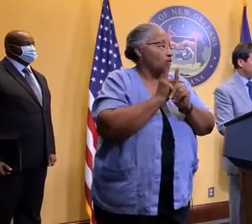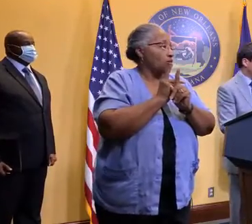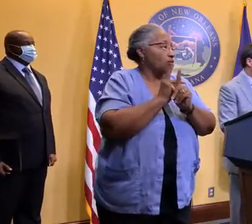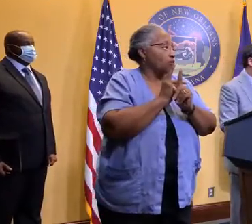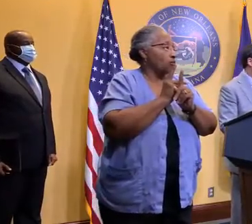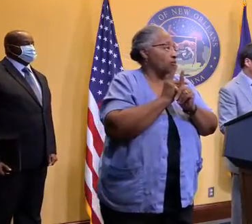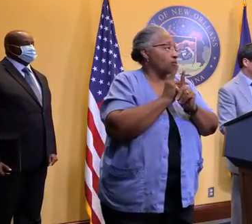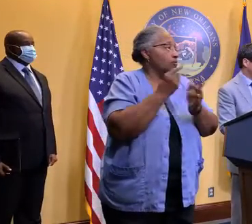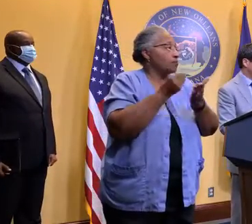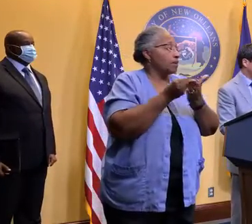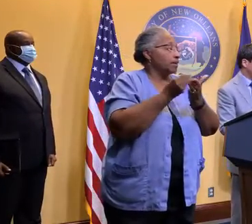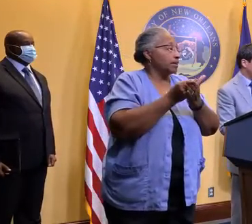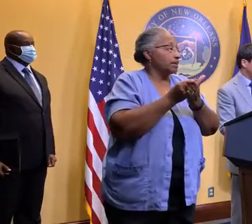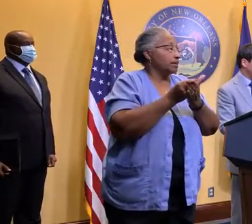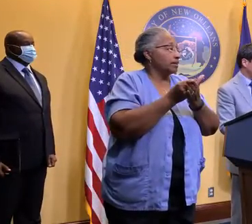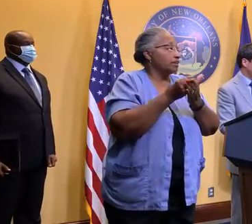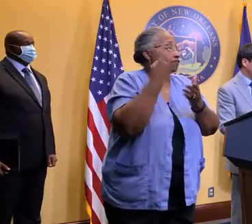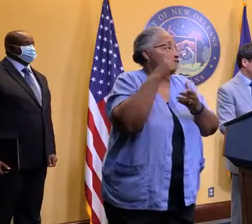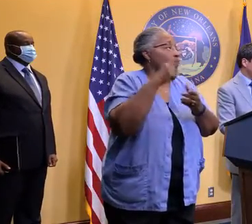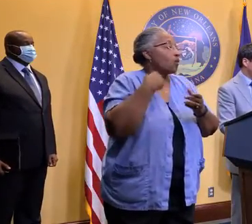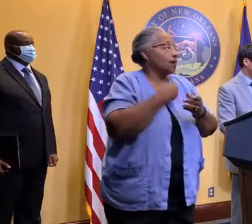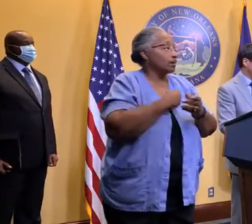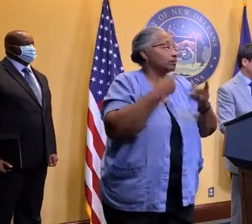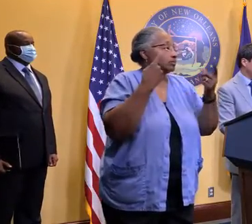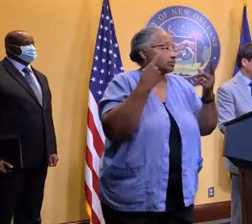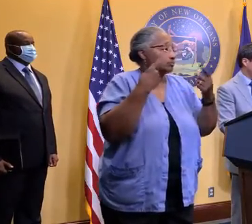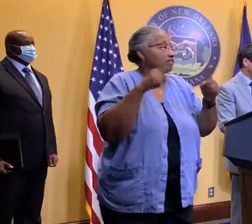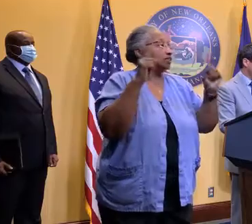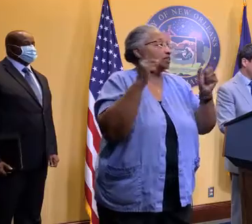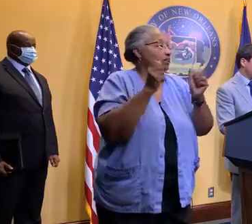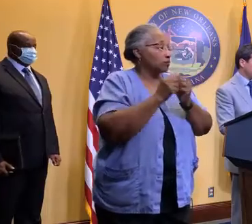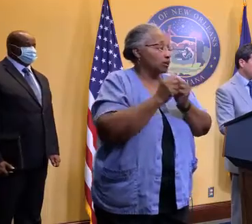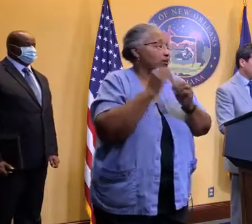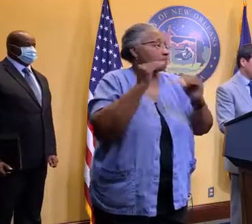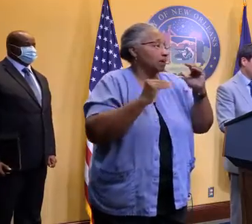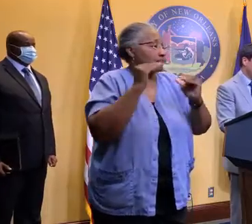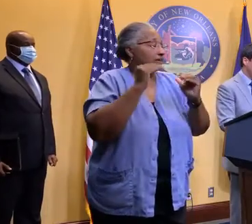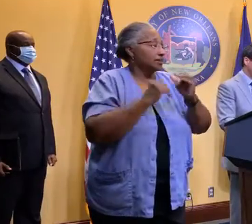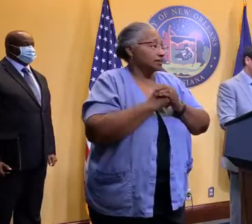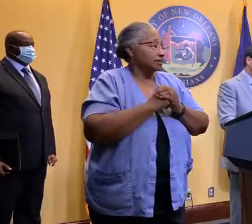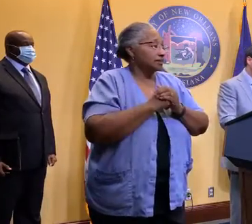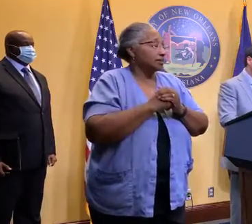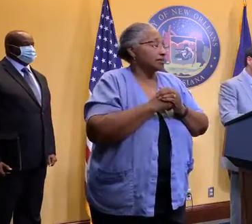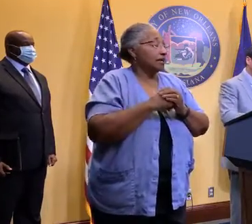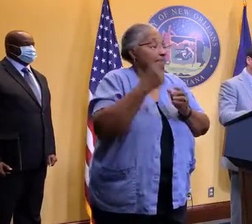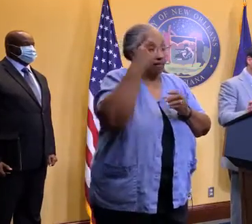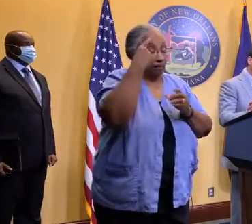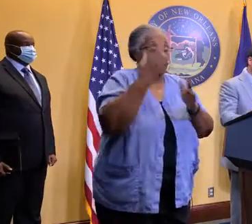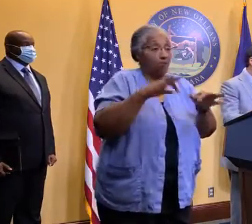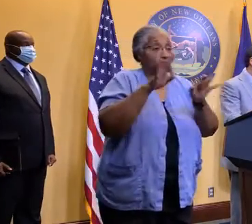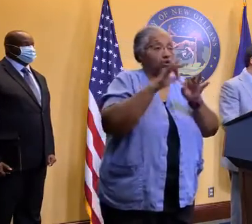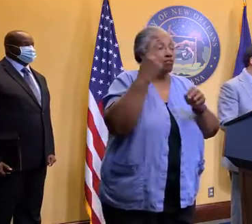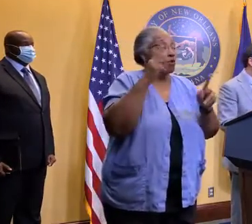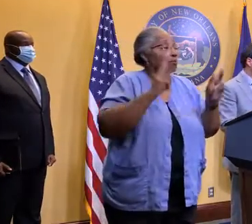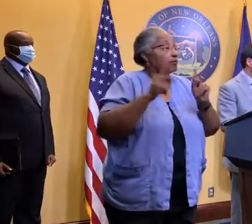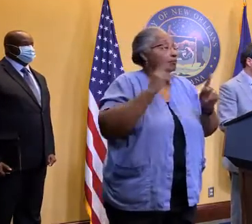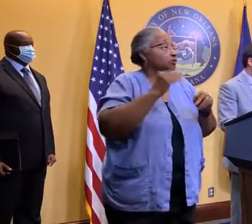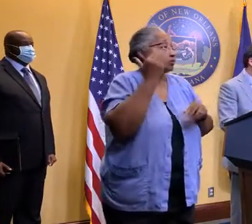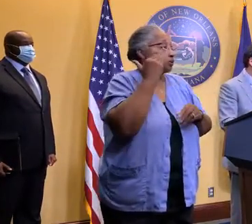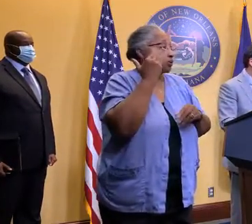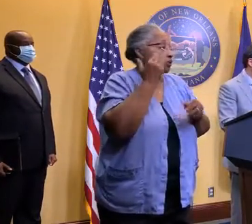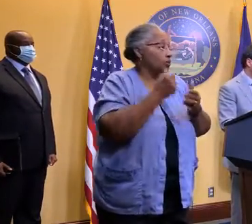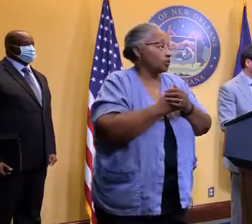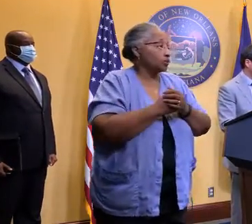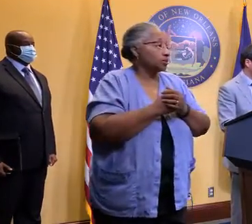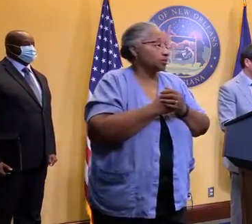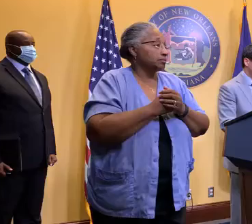this deficit, and I think that's an important piece to really ensure to the public and the agencies to manage through versus borrow or kick